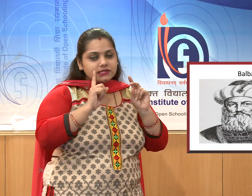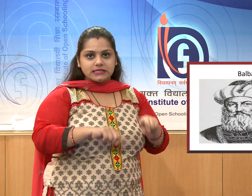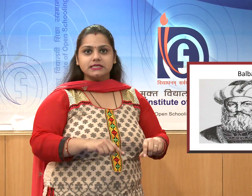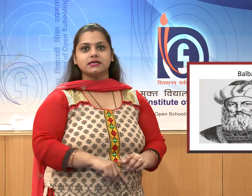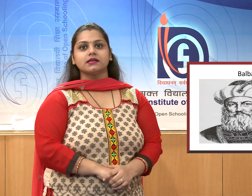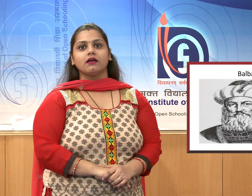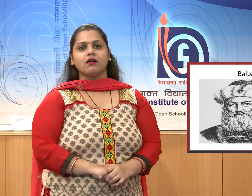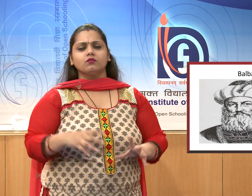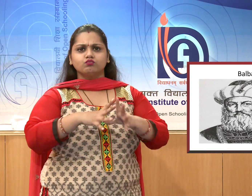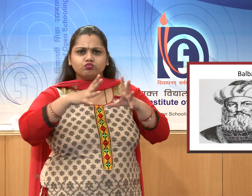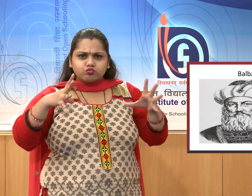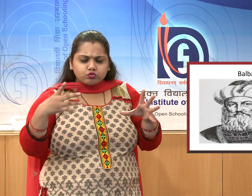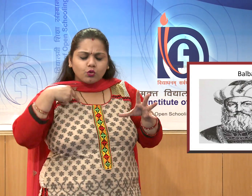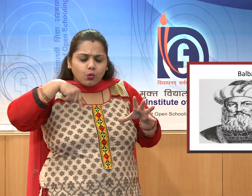so much so that